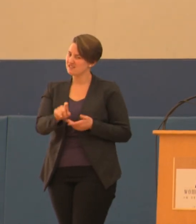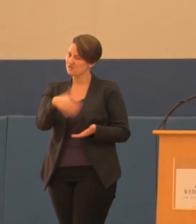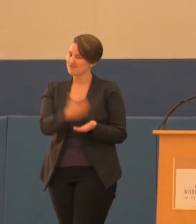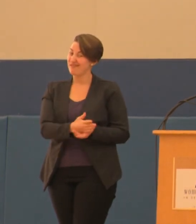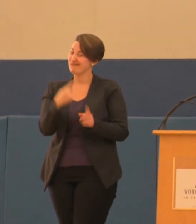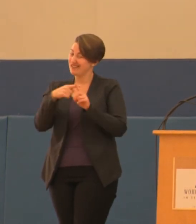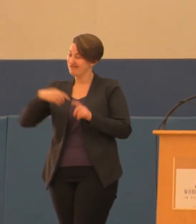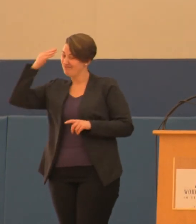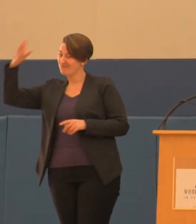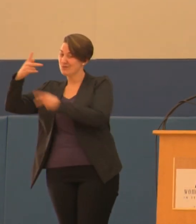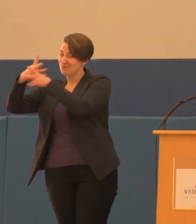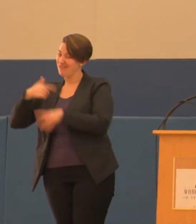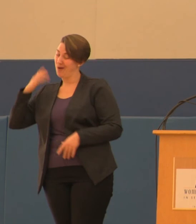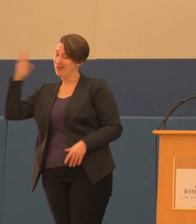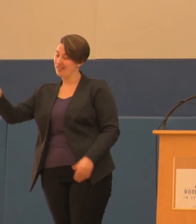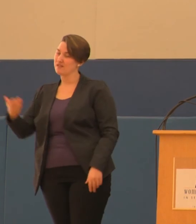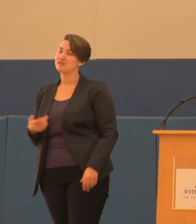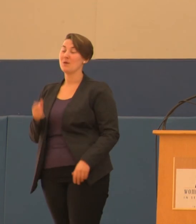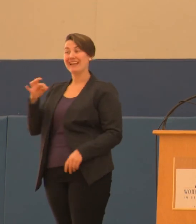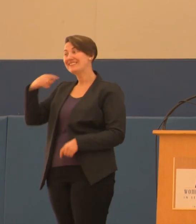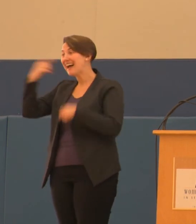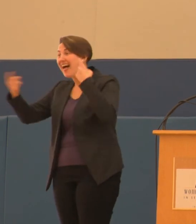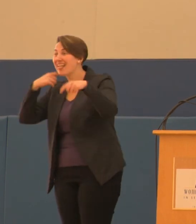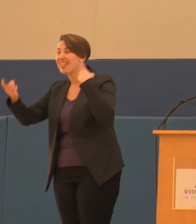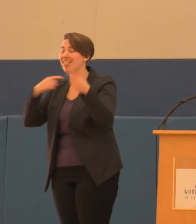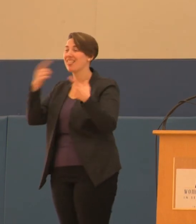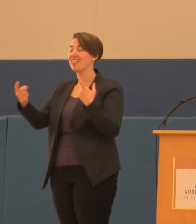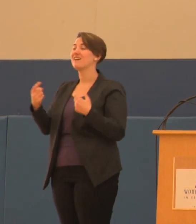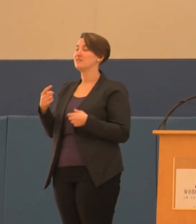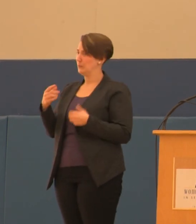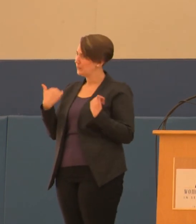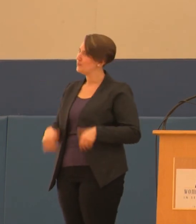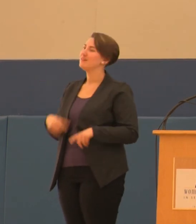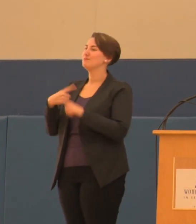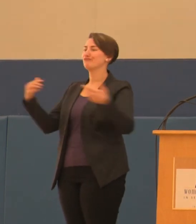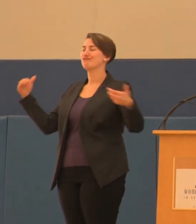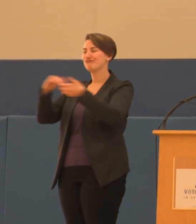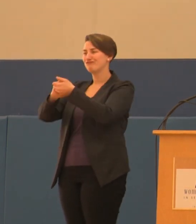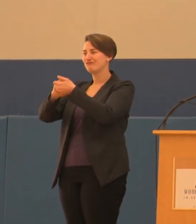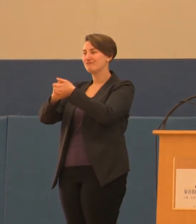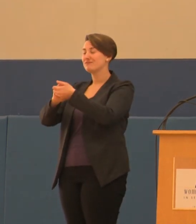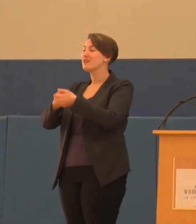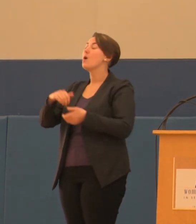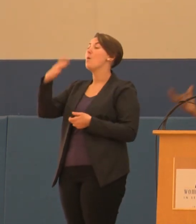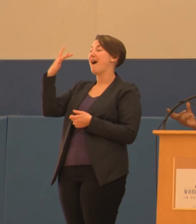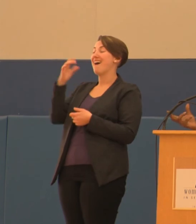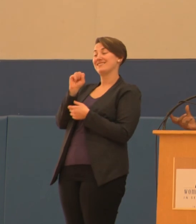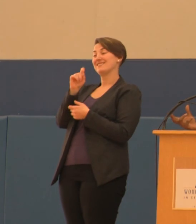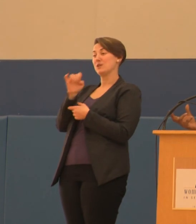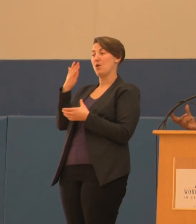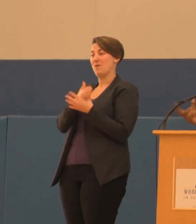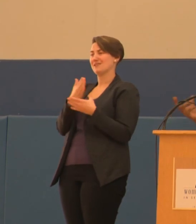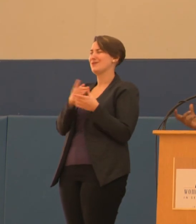tell the supervisor. That, together, when we work together, because sexual harassment to a woman harms